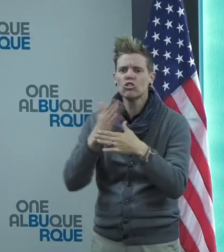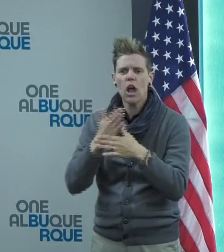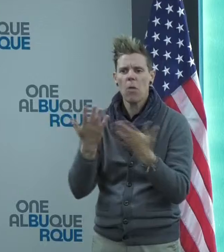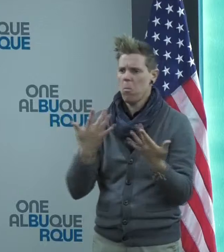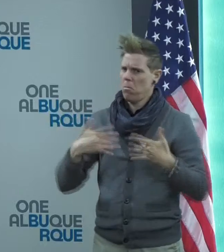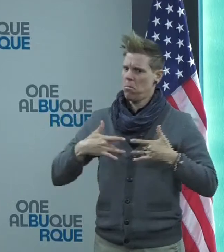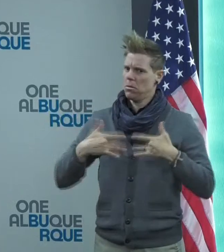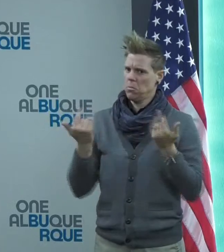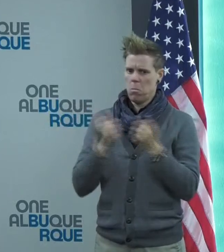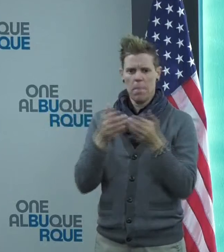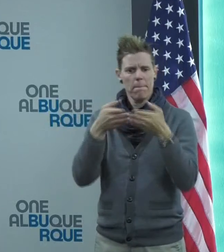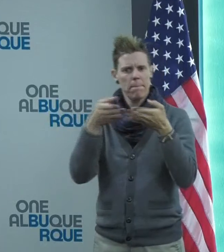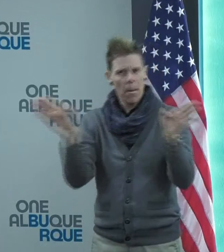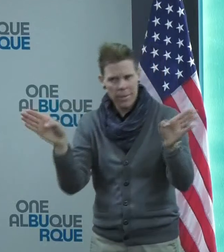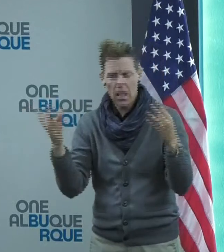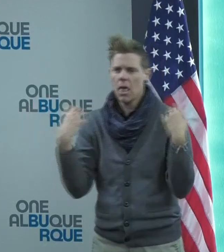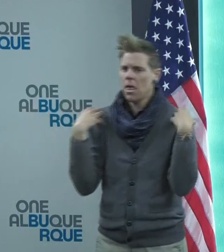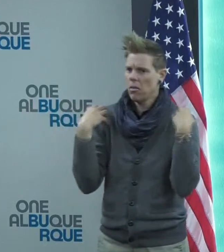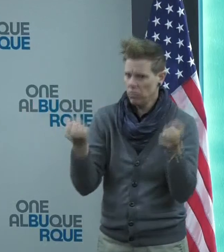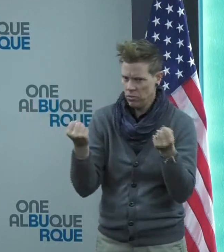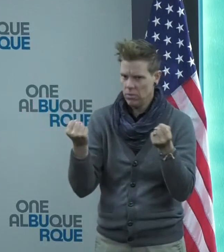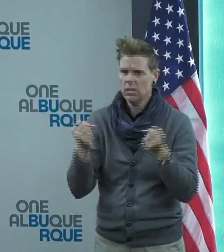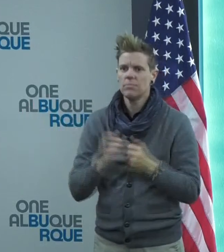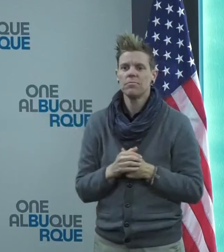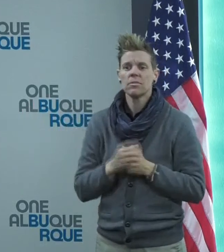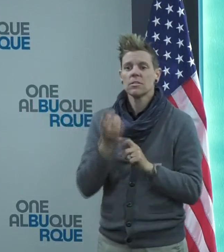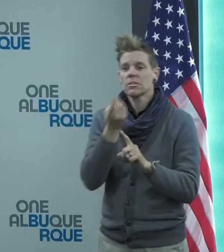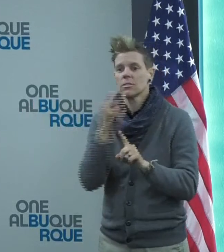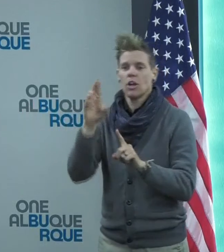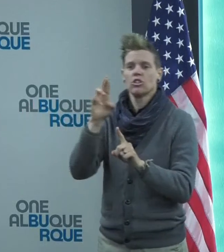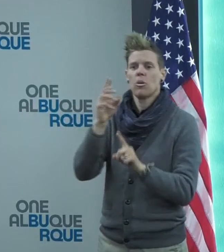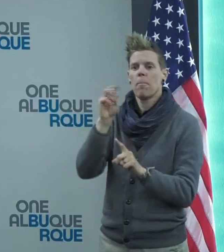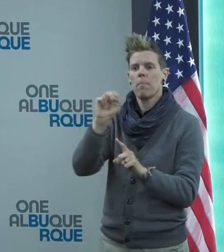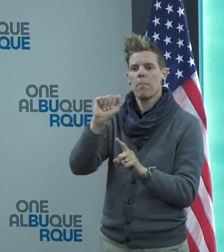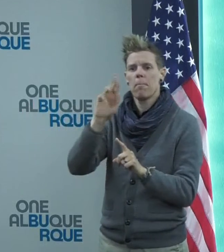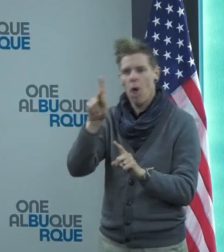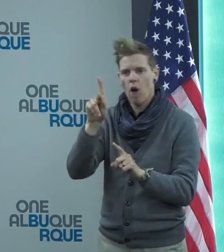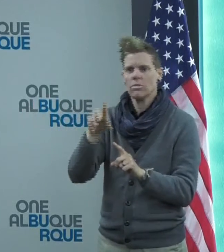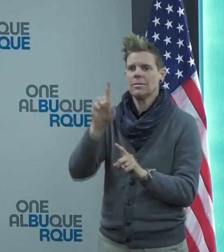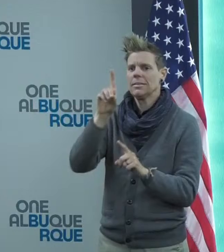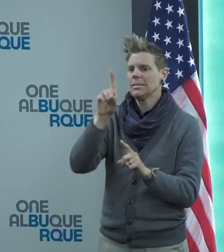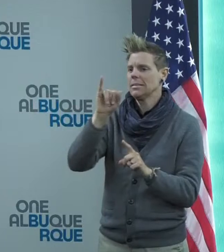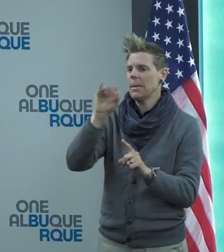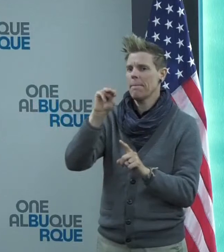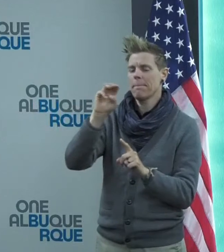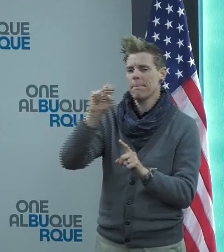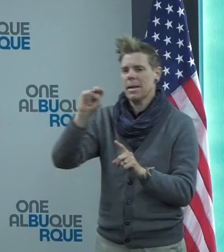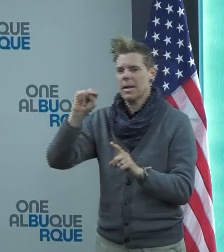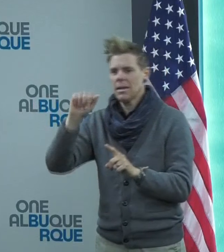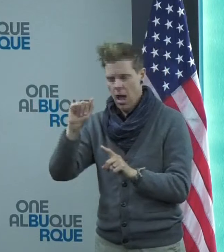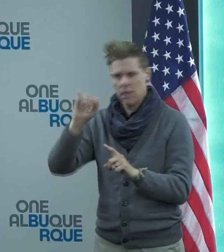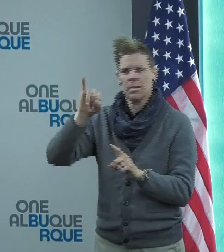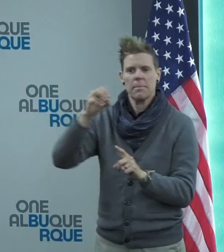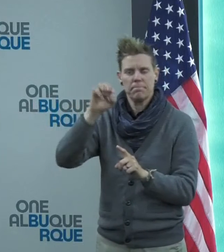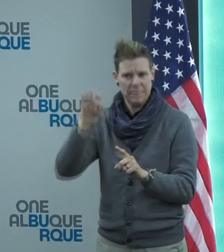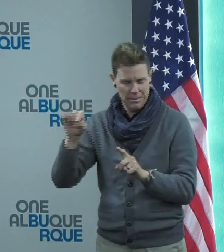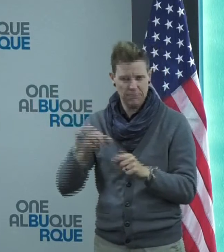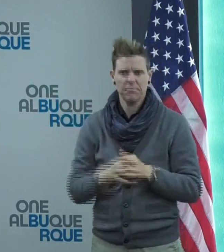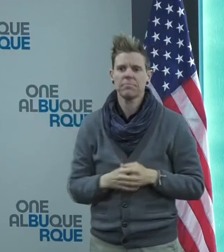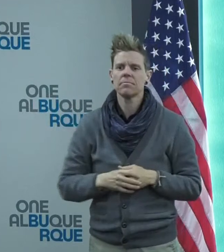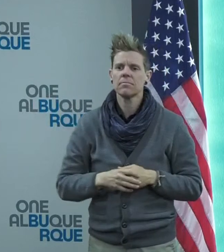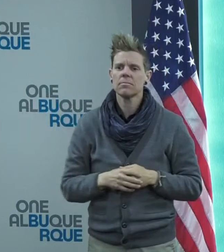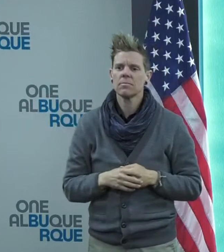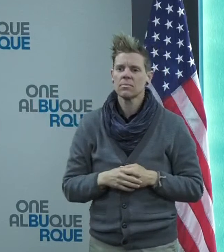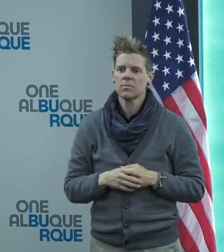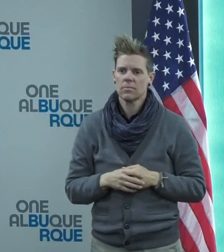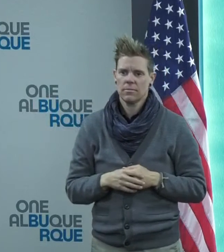and our Dr. Mark Domena is here from our Environmental Health Department to talk about some of this. But of course, we're seeing a huge jump in our